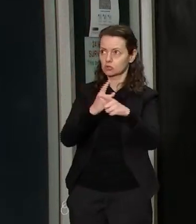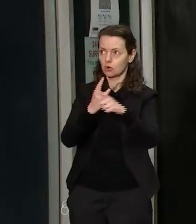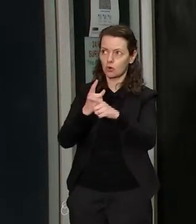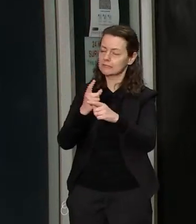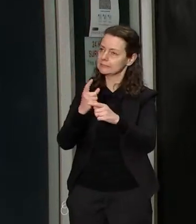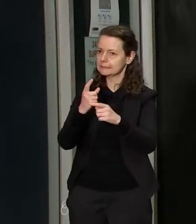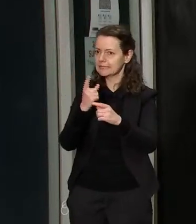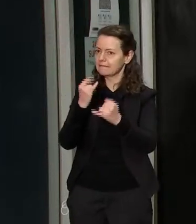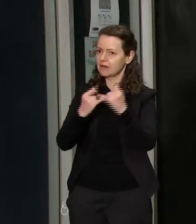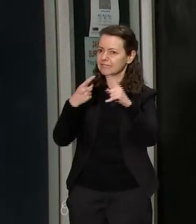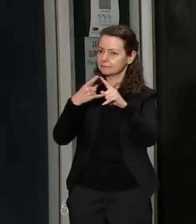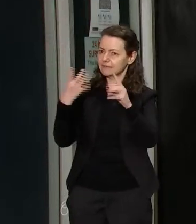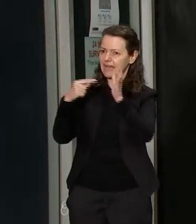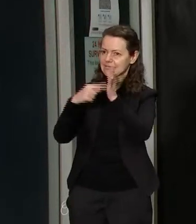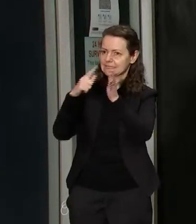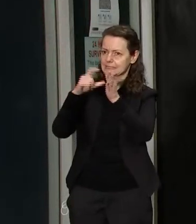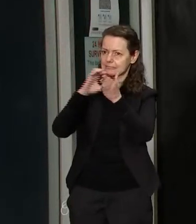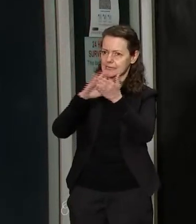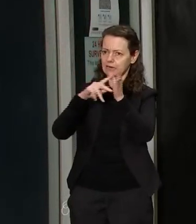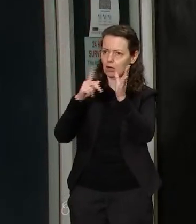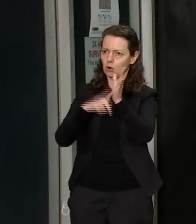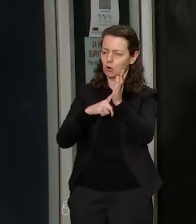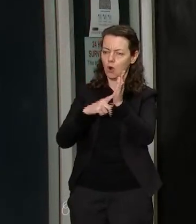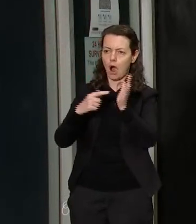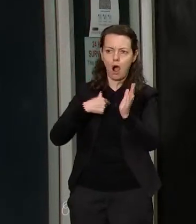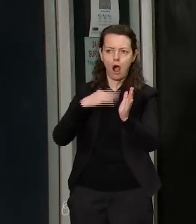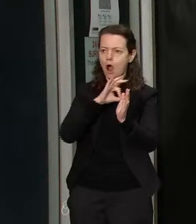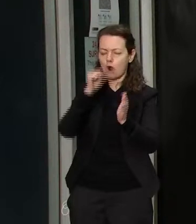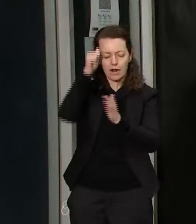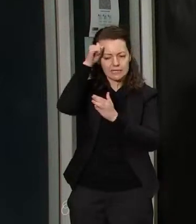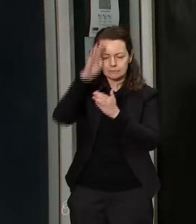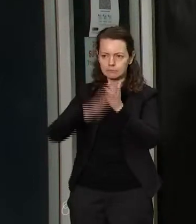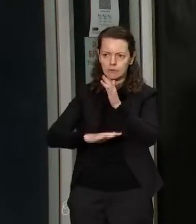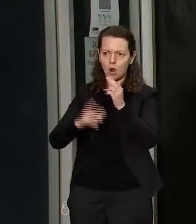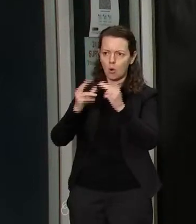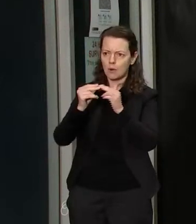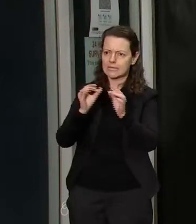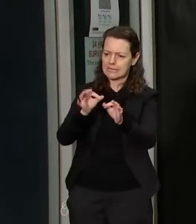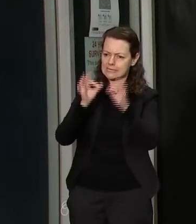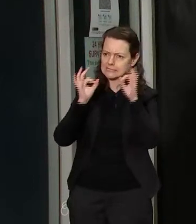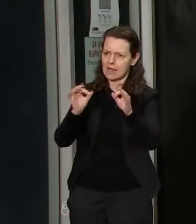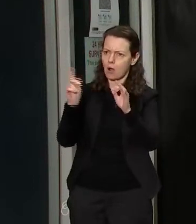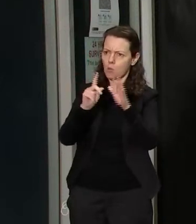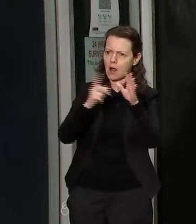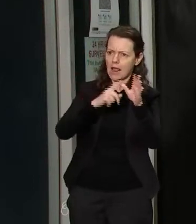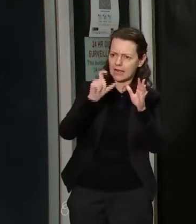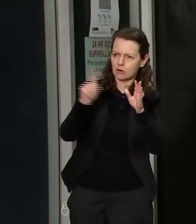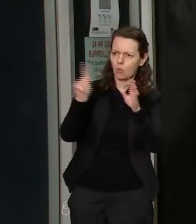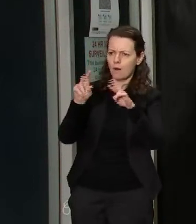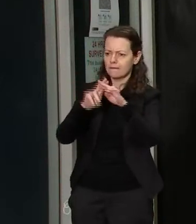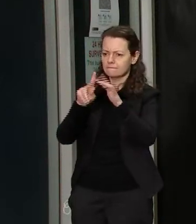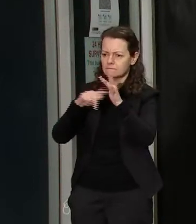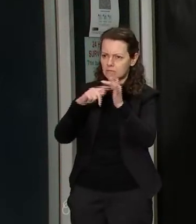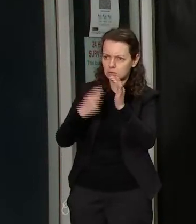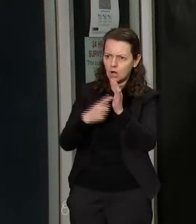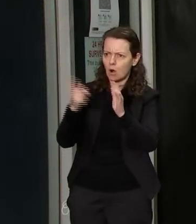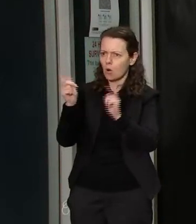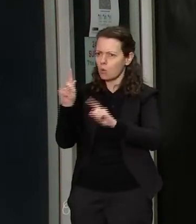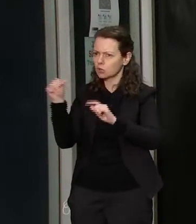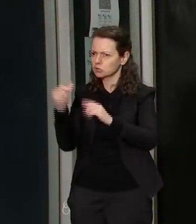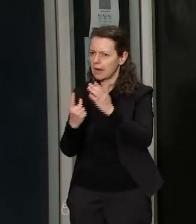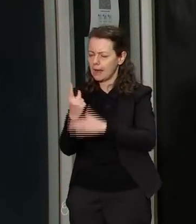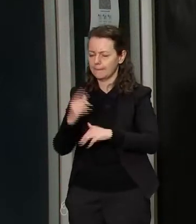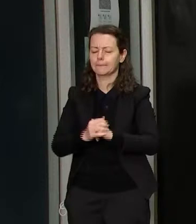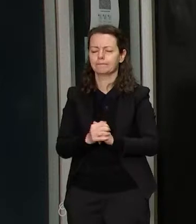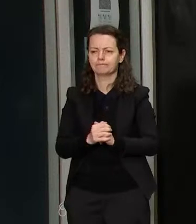specific and technical question, and I respect the person that is putting that to you. I can say that the assessment of